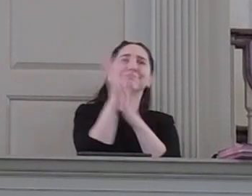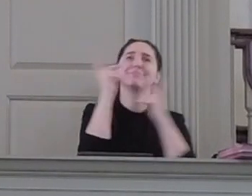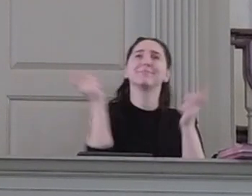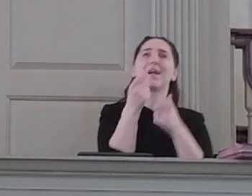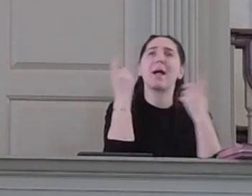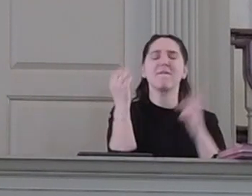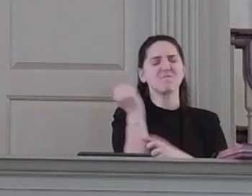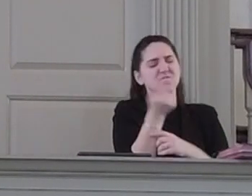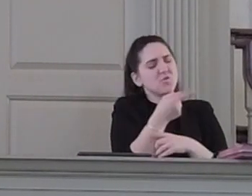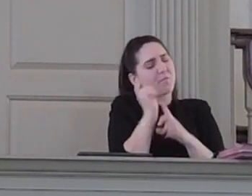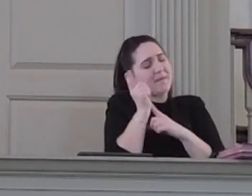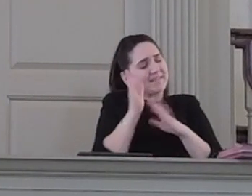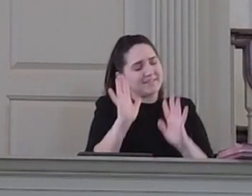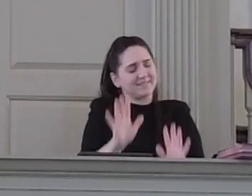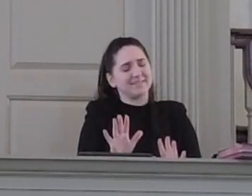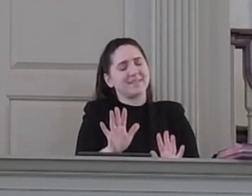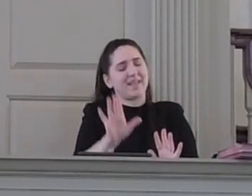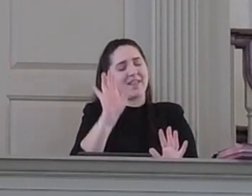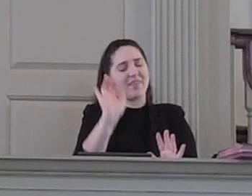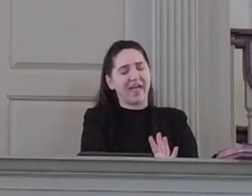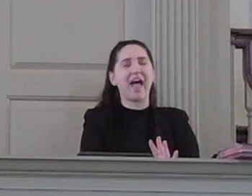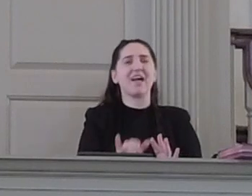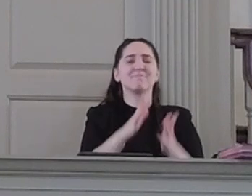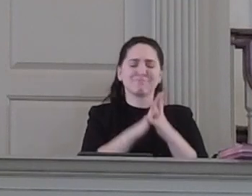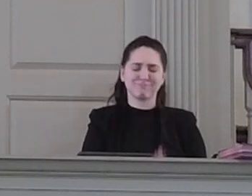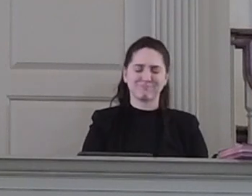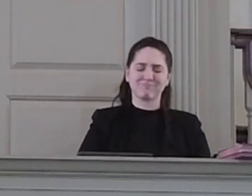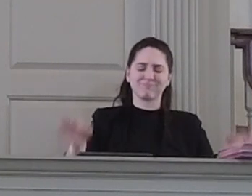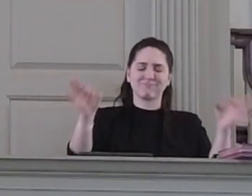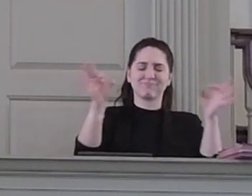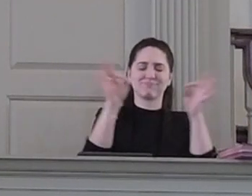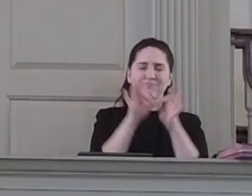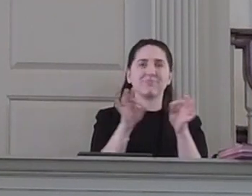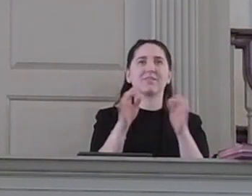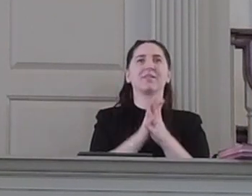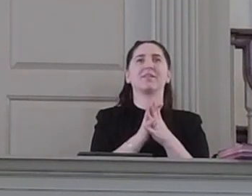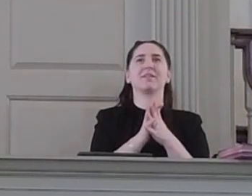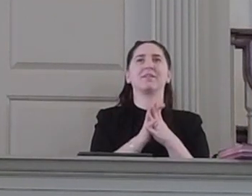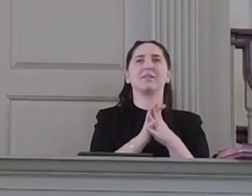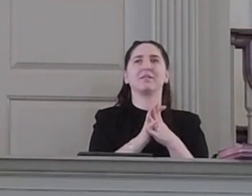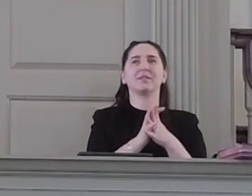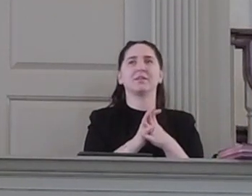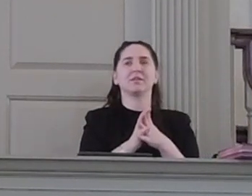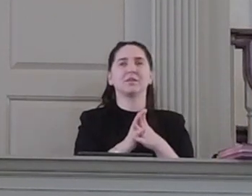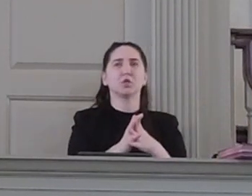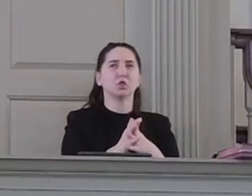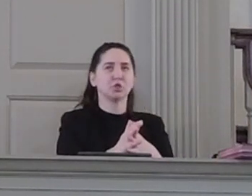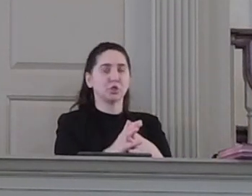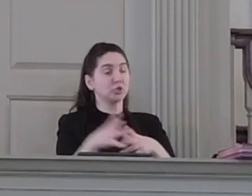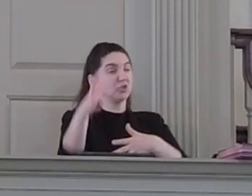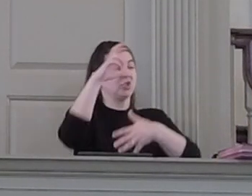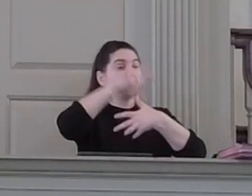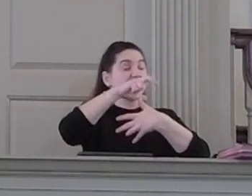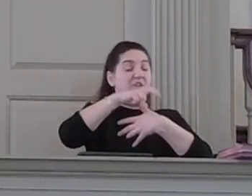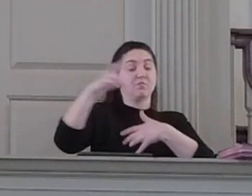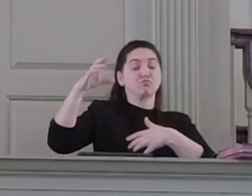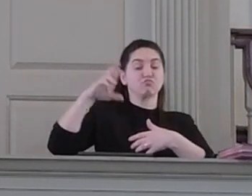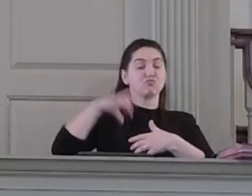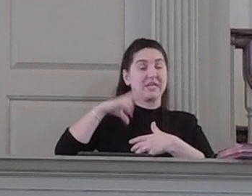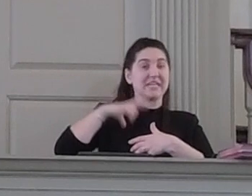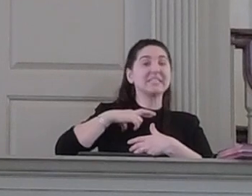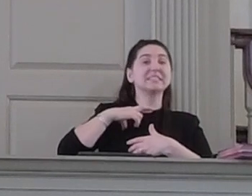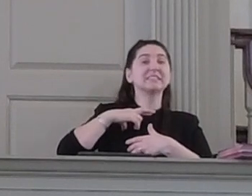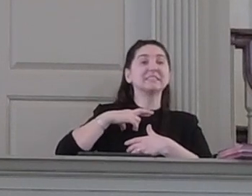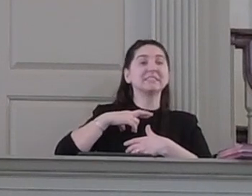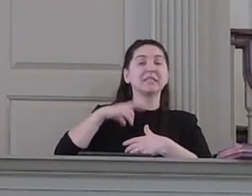a few minutes, the scribes and the Pharisees and the chief priests and the Romans and the governor